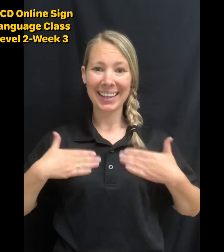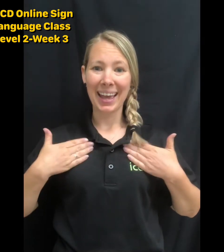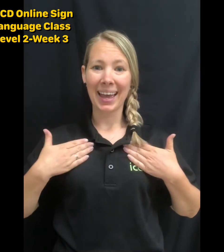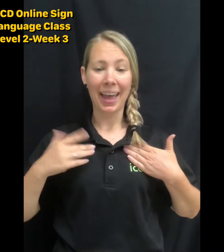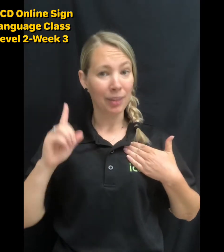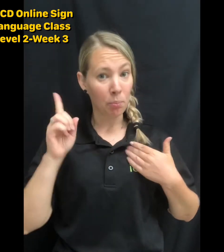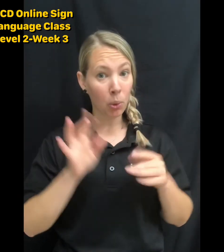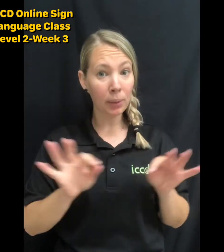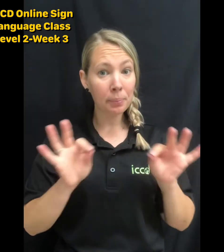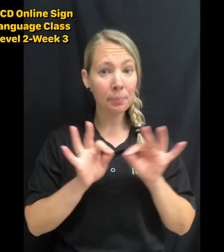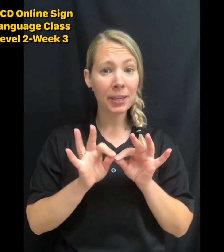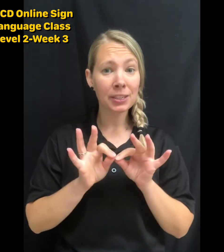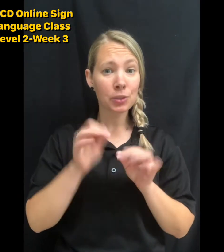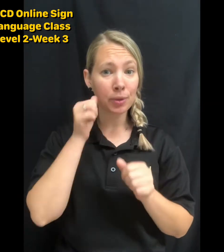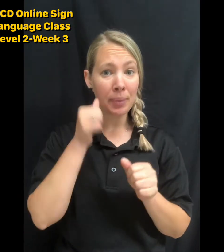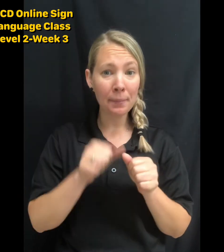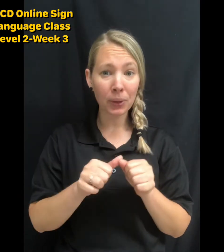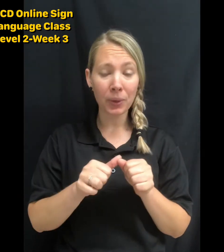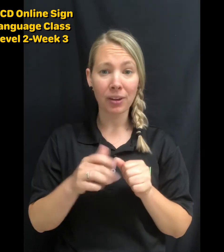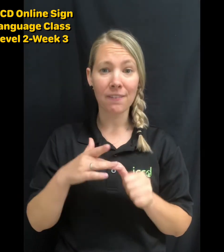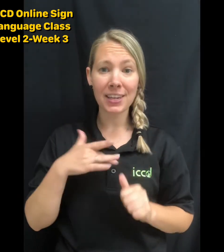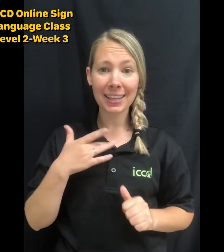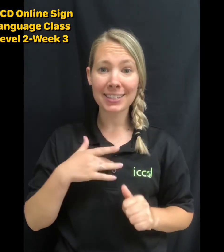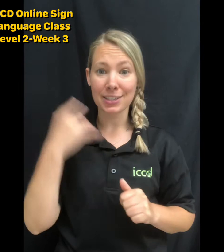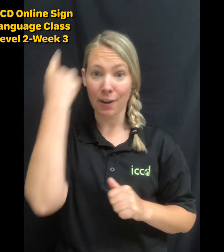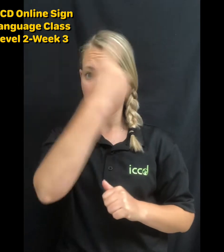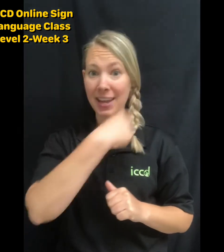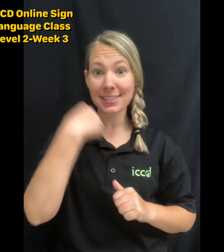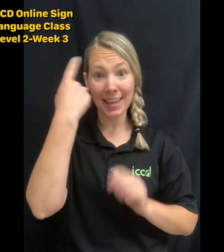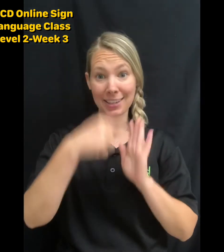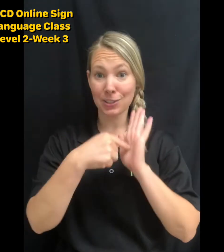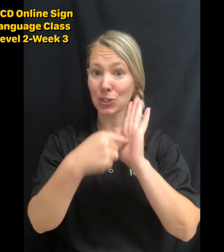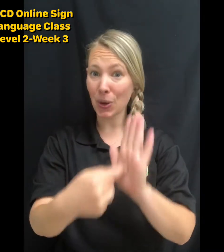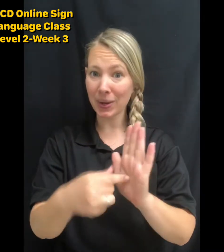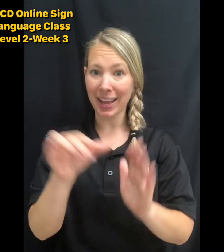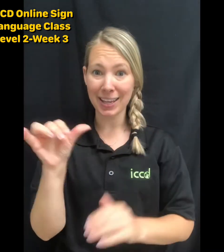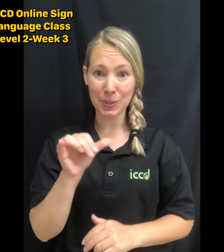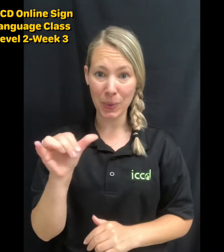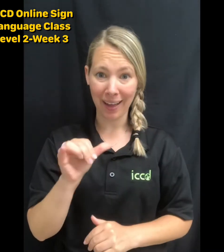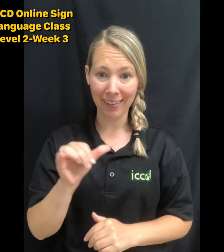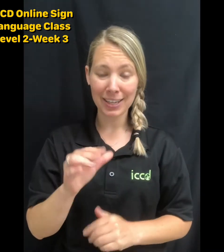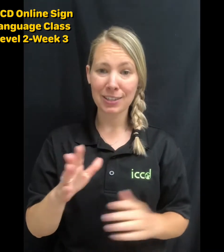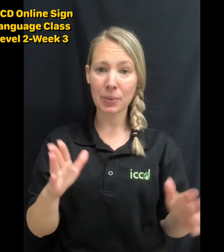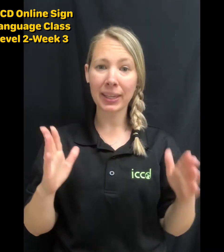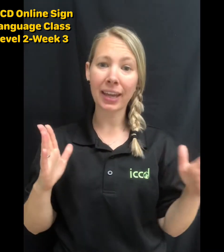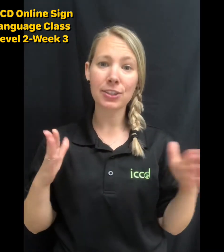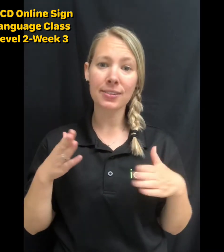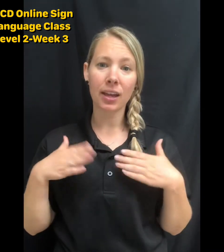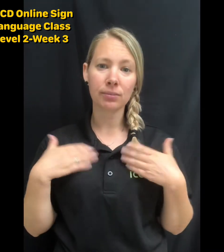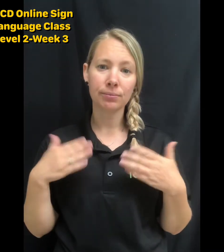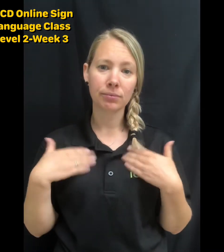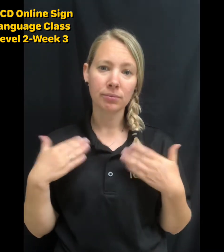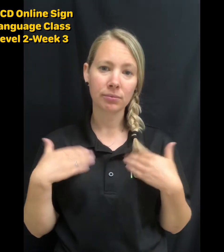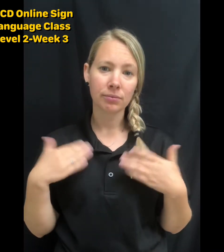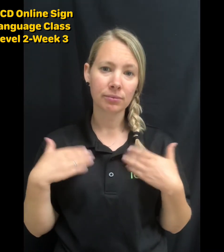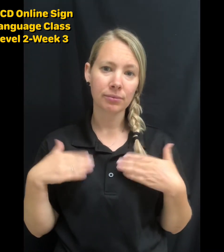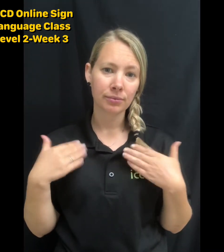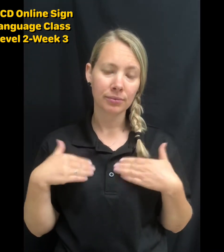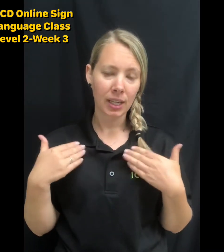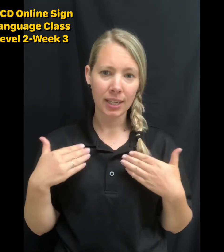And the important thing to remember with our feelings is our face has to show it as well. So we can't just sign, because